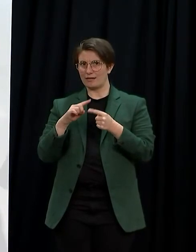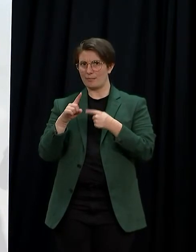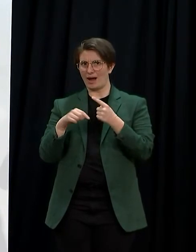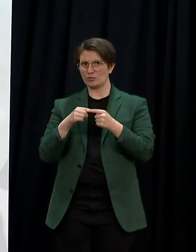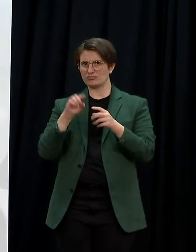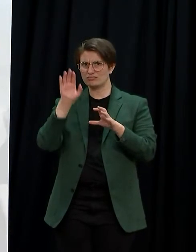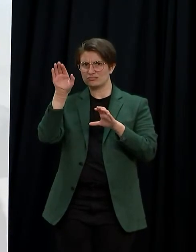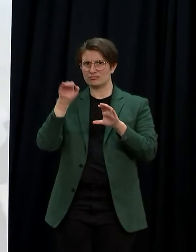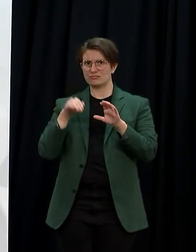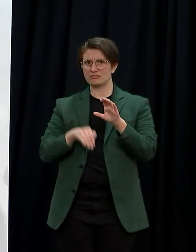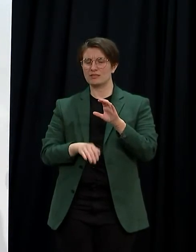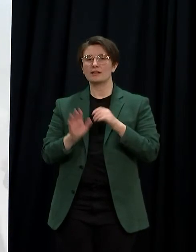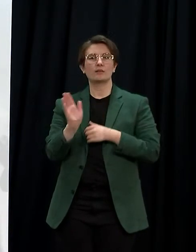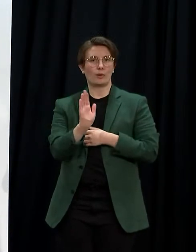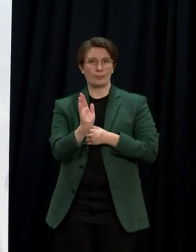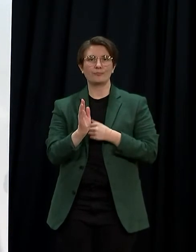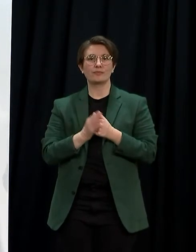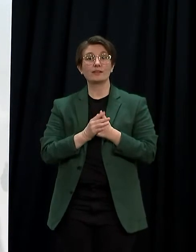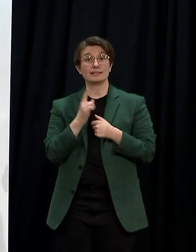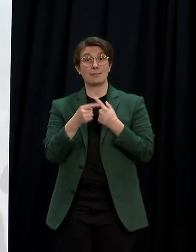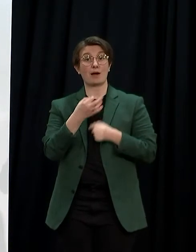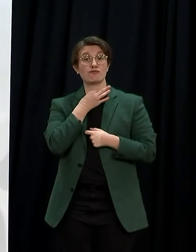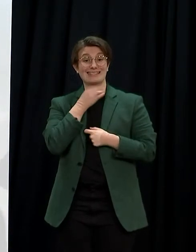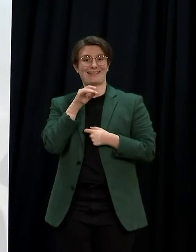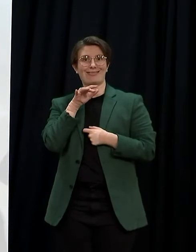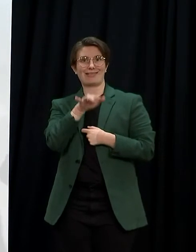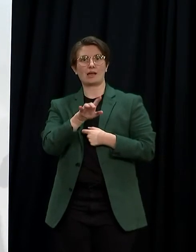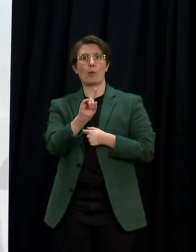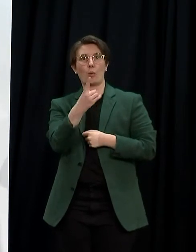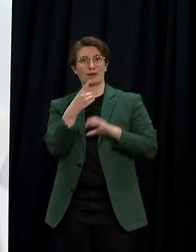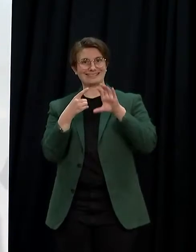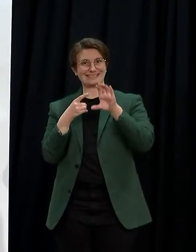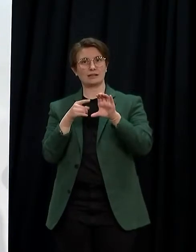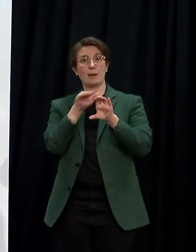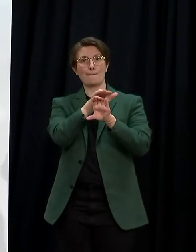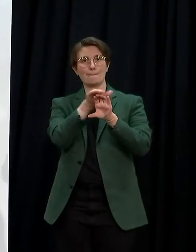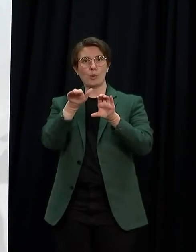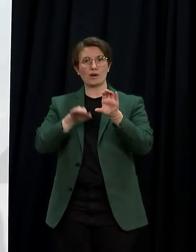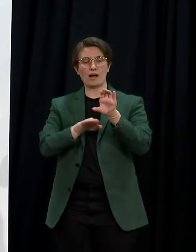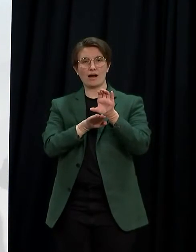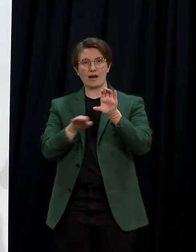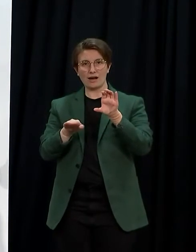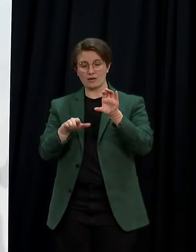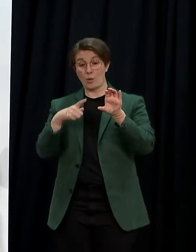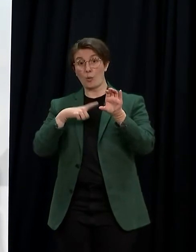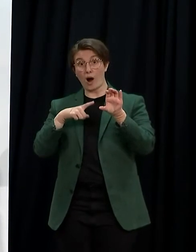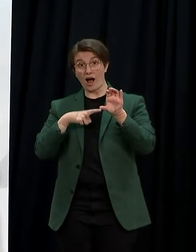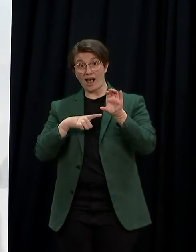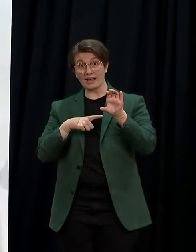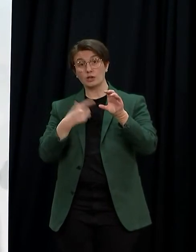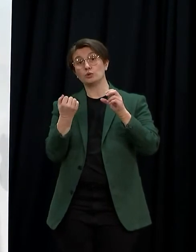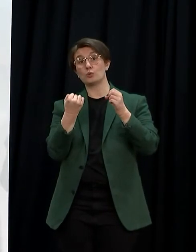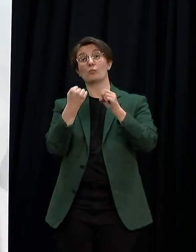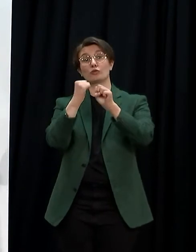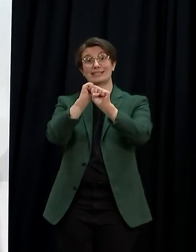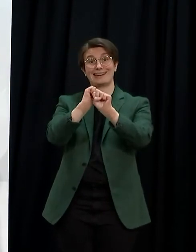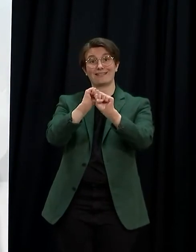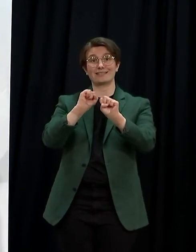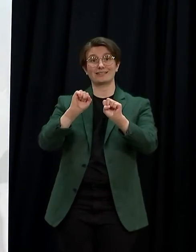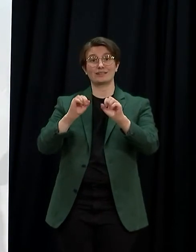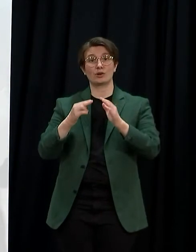one part of the country, and acknowledging that borders are there to do a job, but they aren't